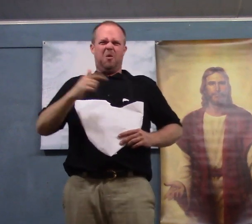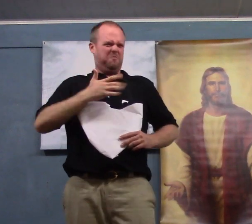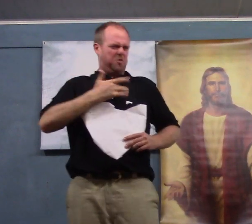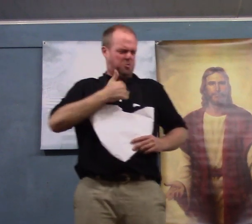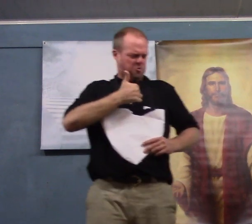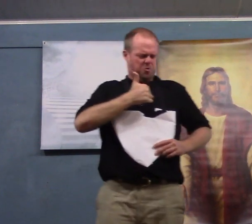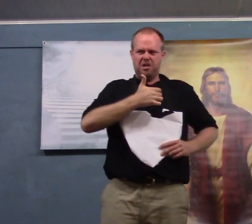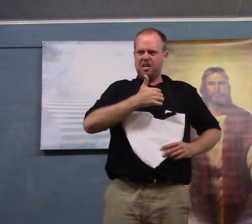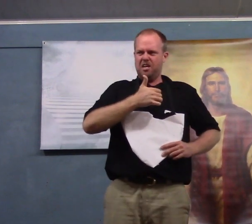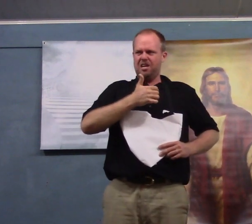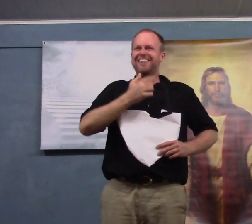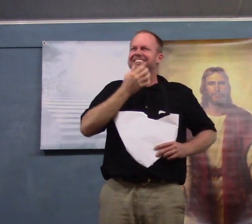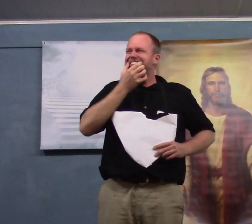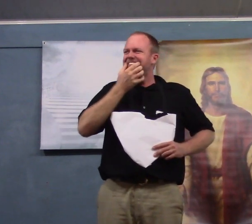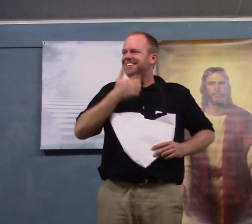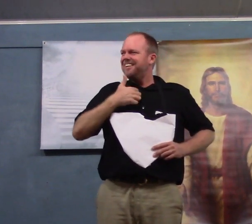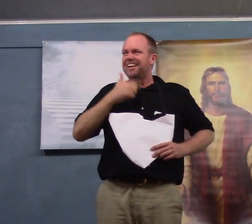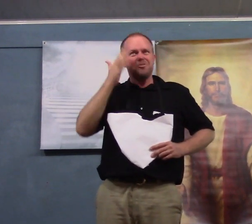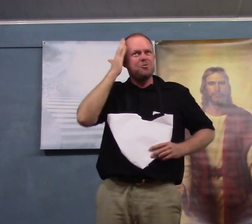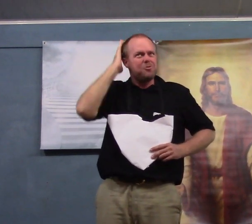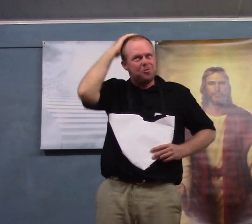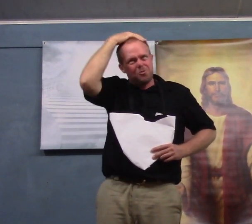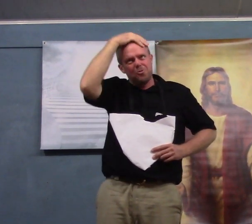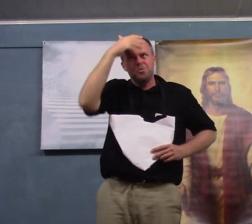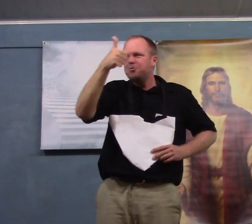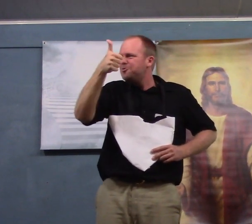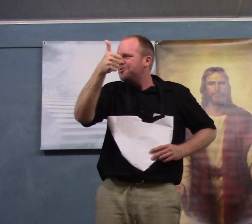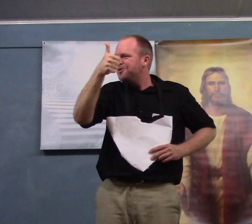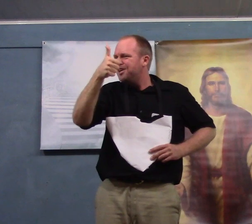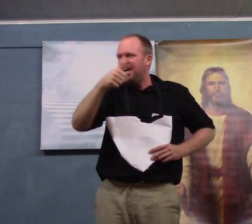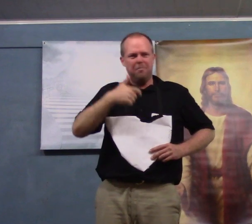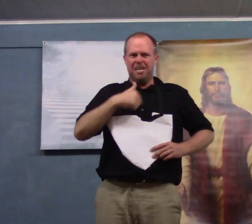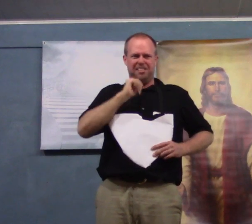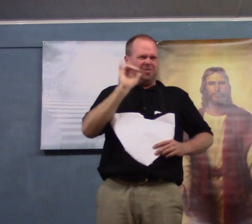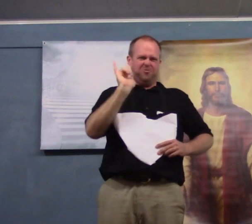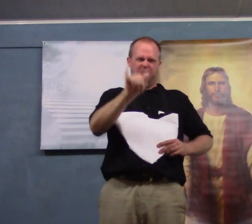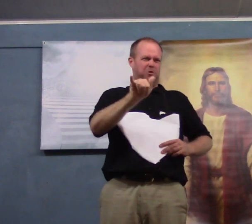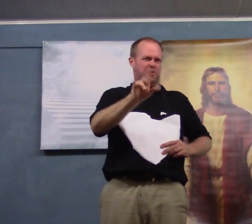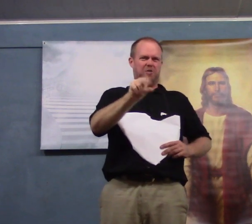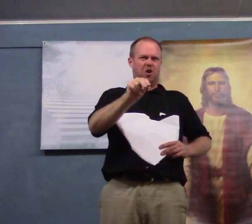I don't feel bad. I smile, I have a good haircut.